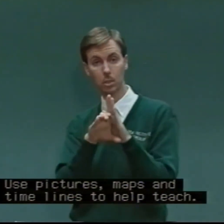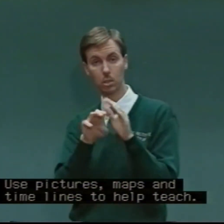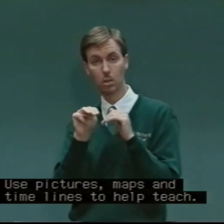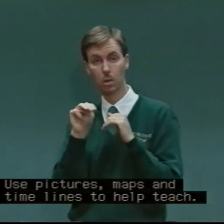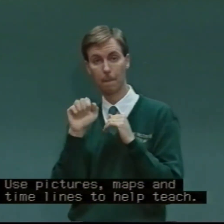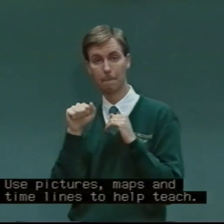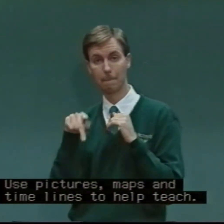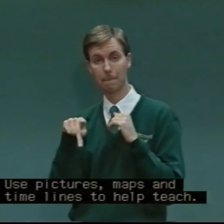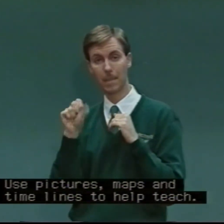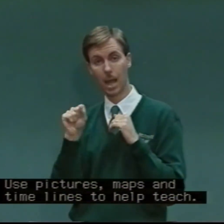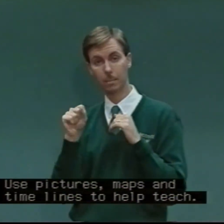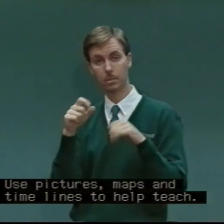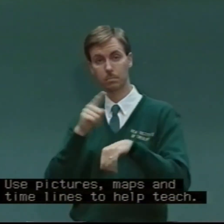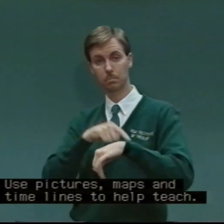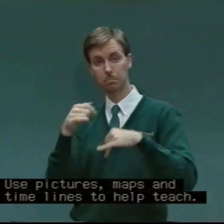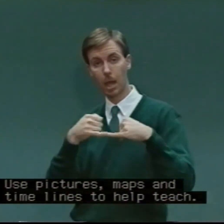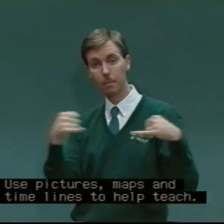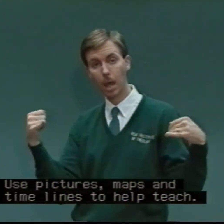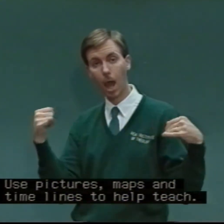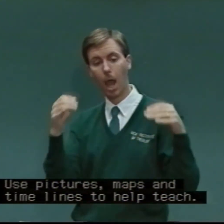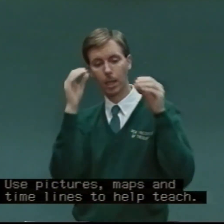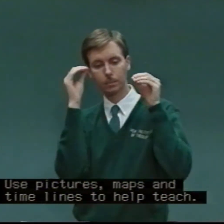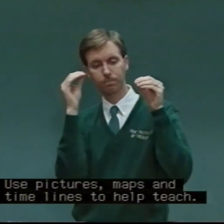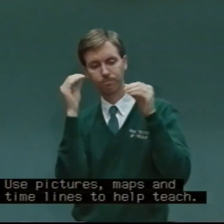Use pictures, maps, timelines to help teach.